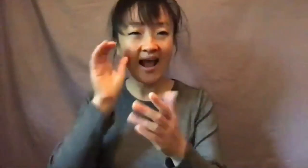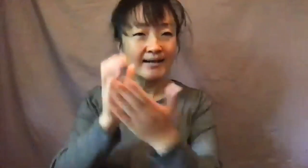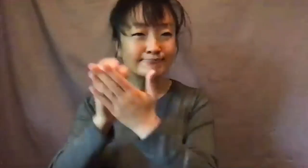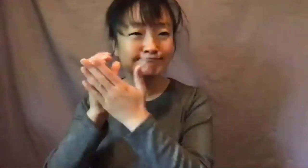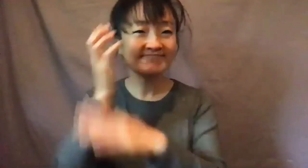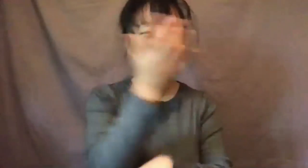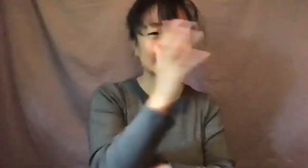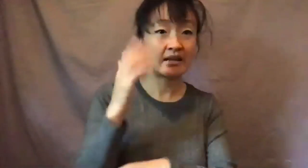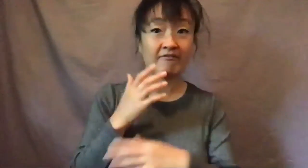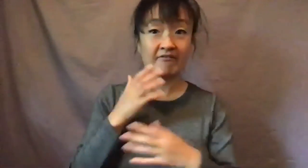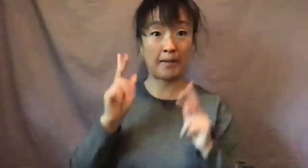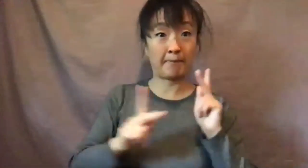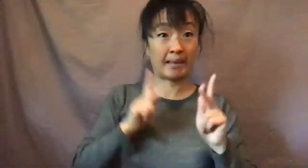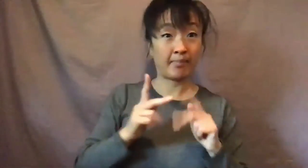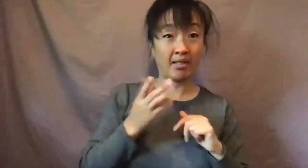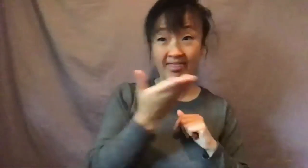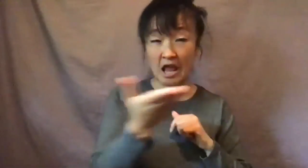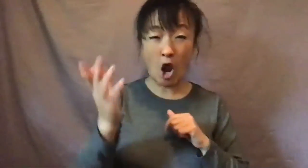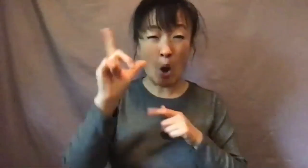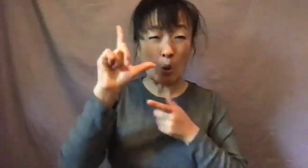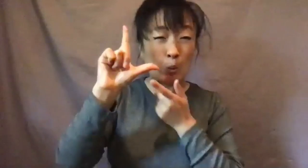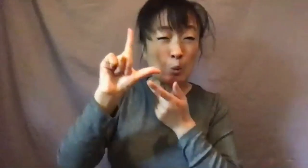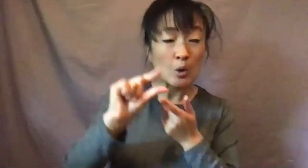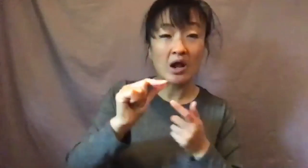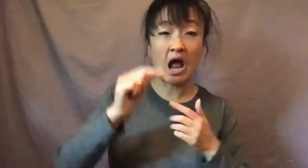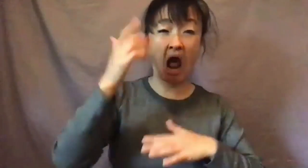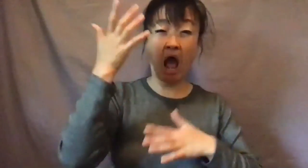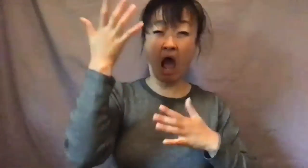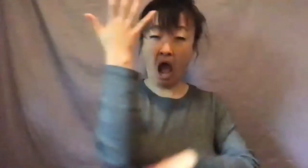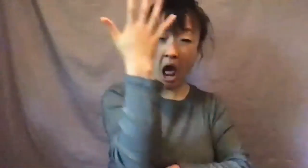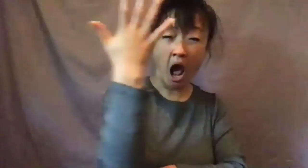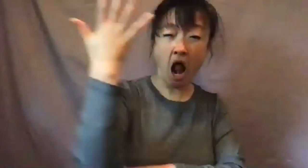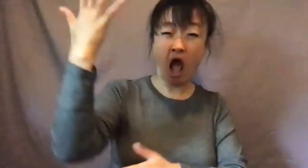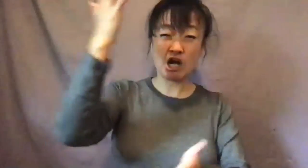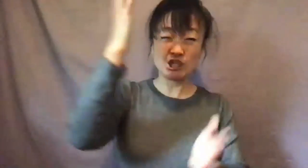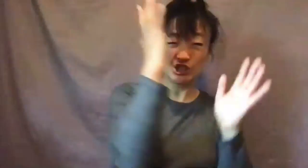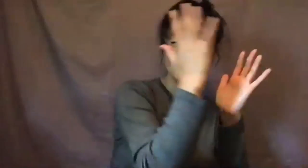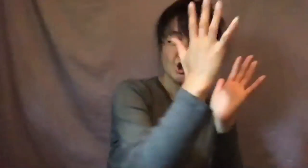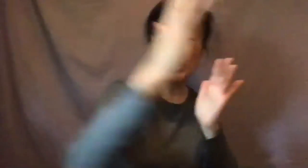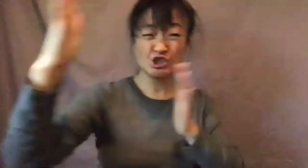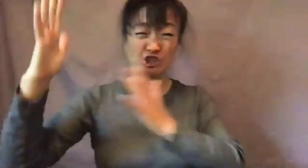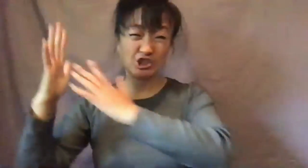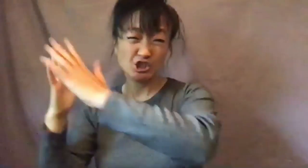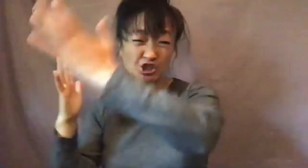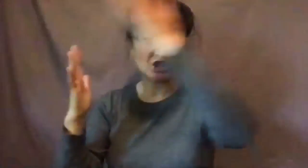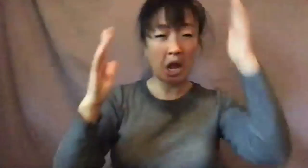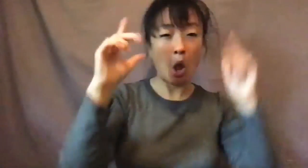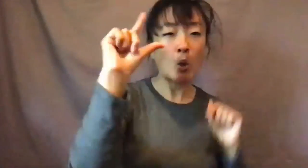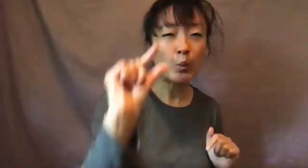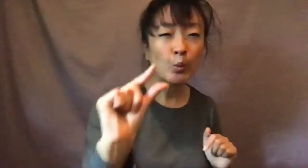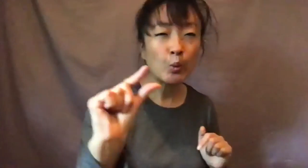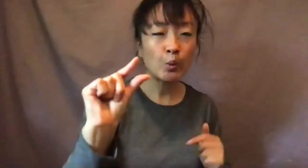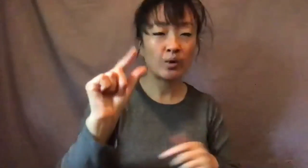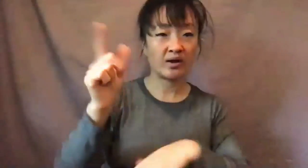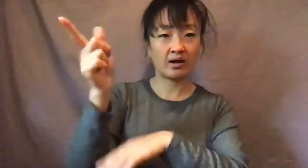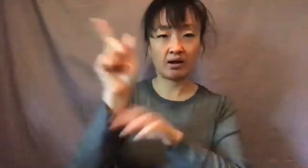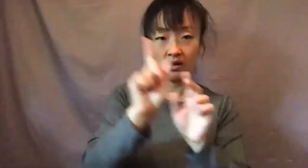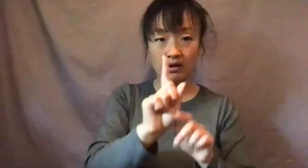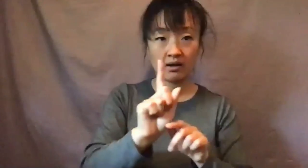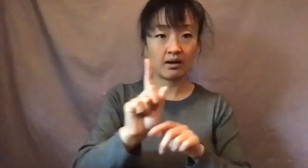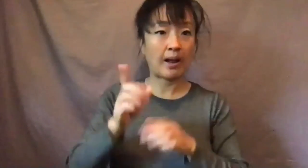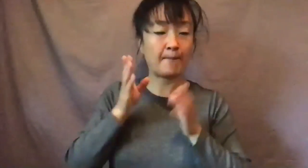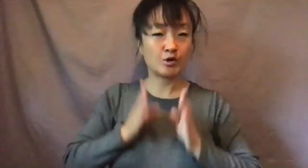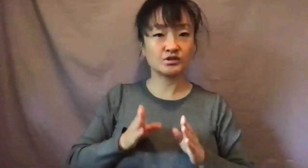people are super tiny, right? You got these big mountain landscapes and then you have this super, super tiny person. And I had one teacher of mine turn around and say, well, you